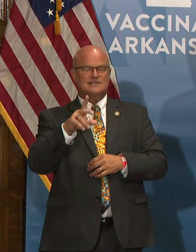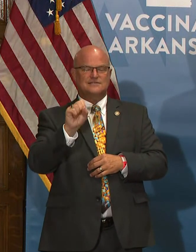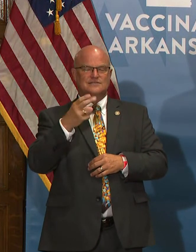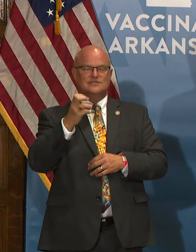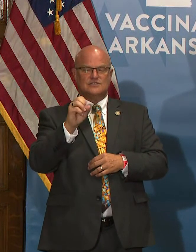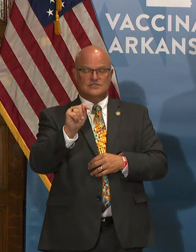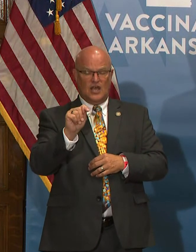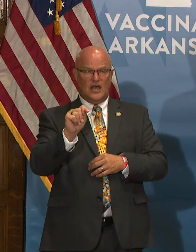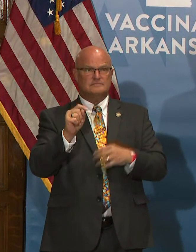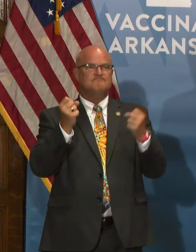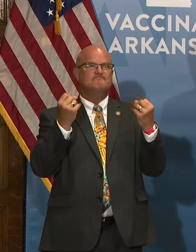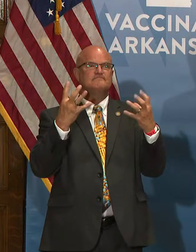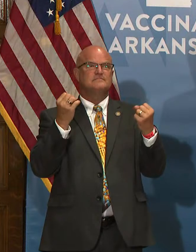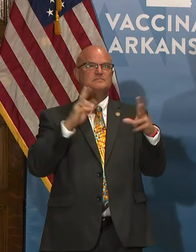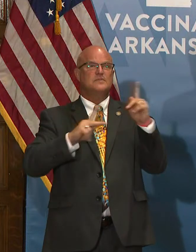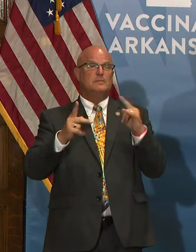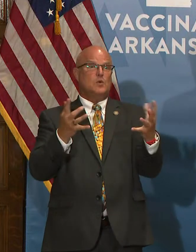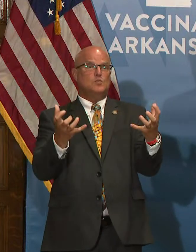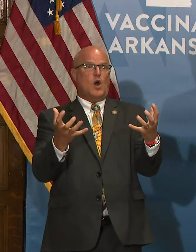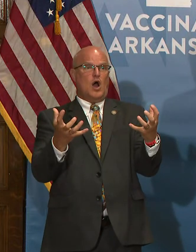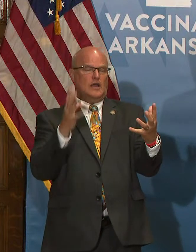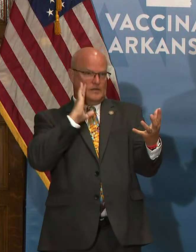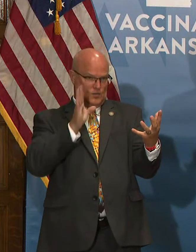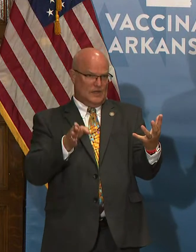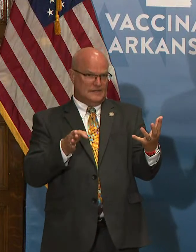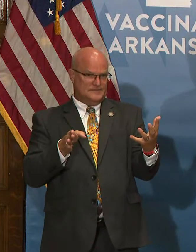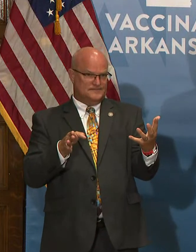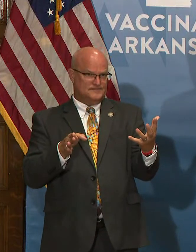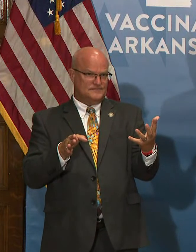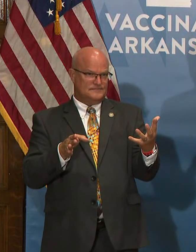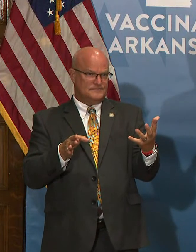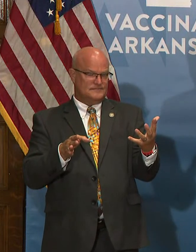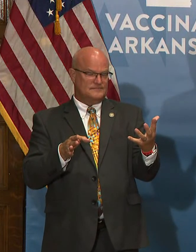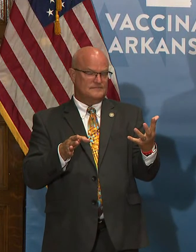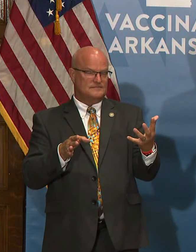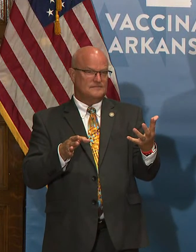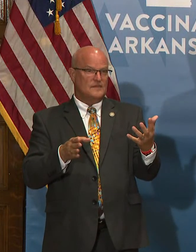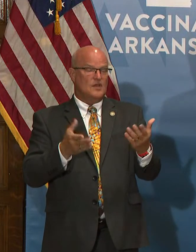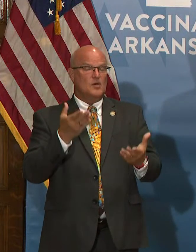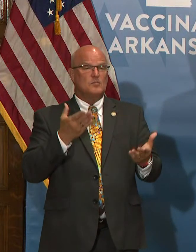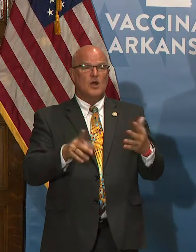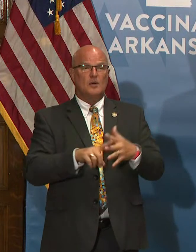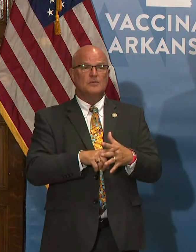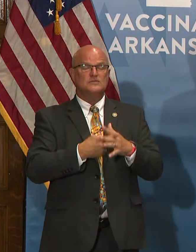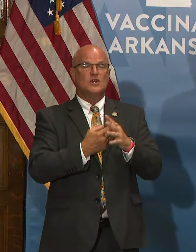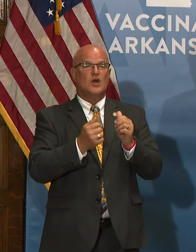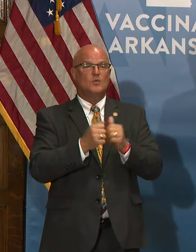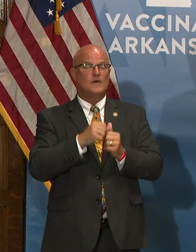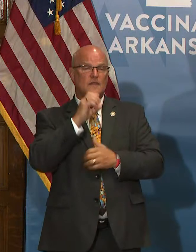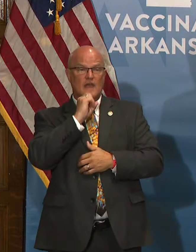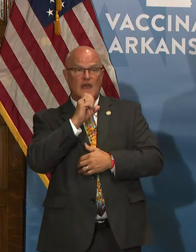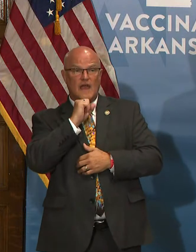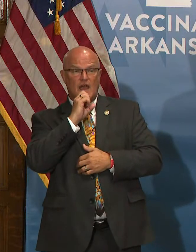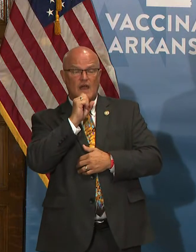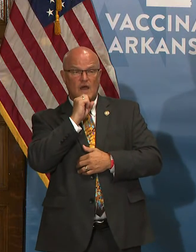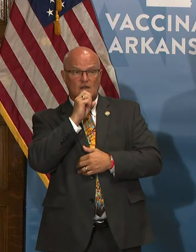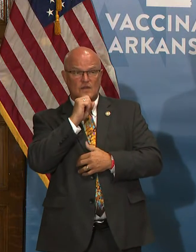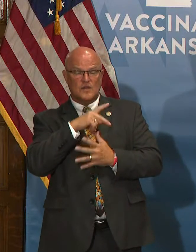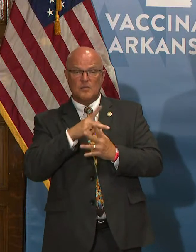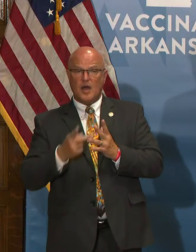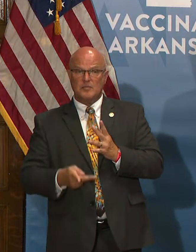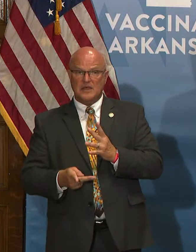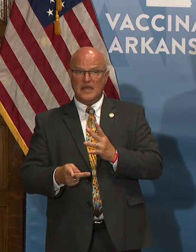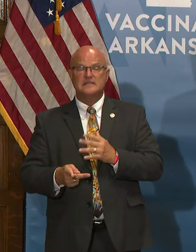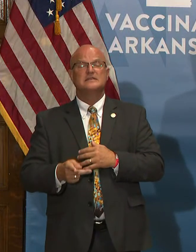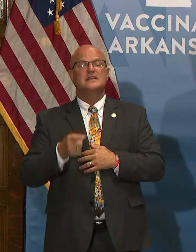large number of people who will want that. It'll probably start with the elderly population. I